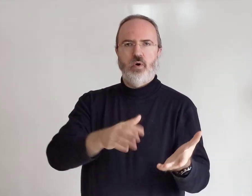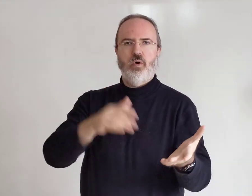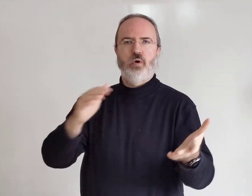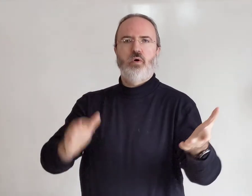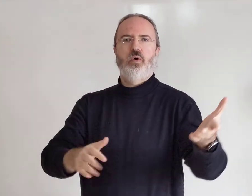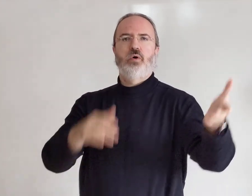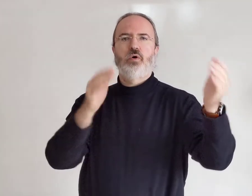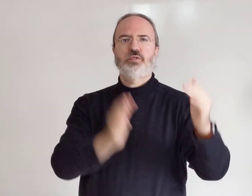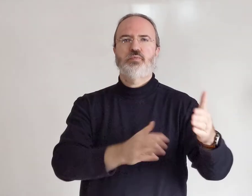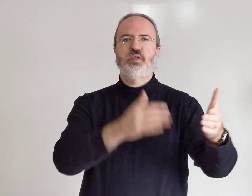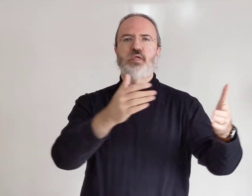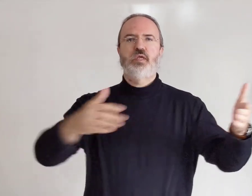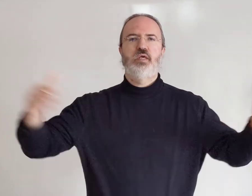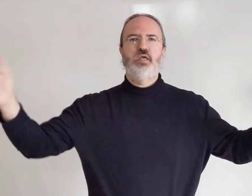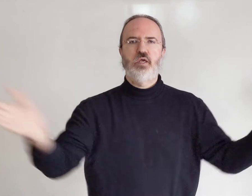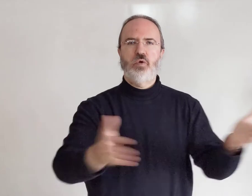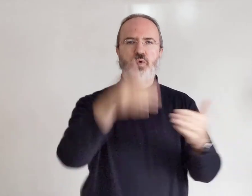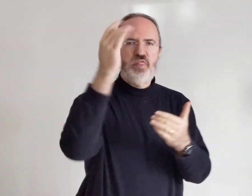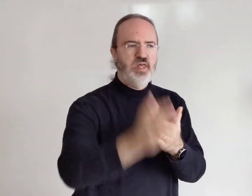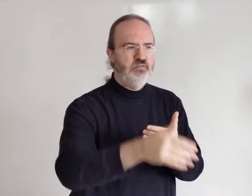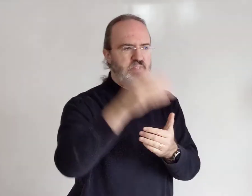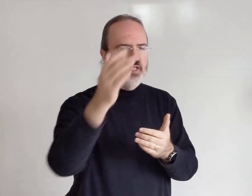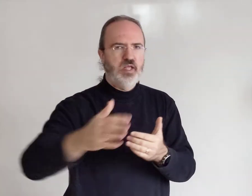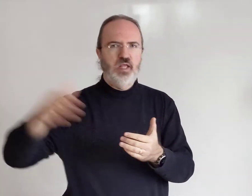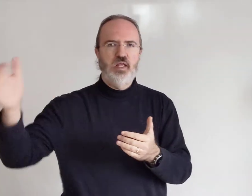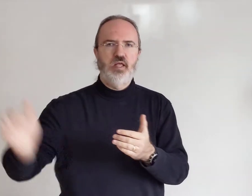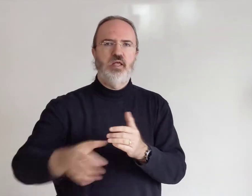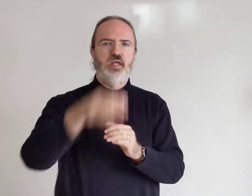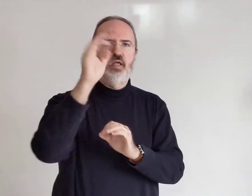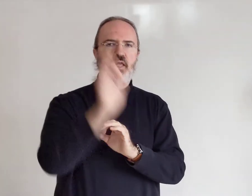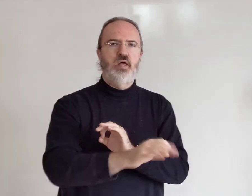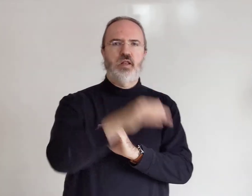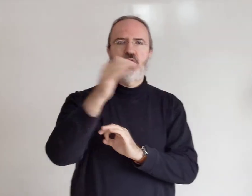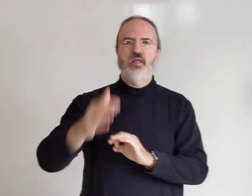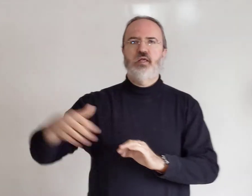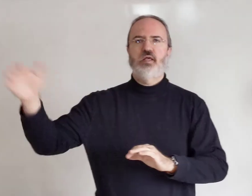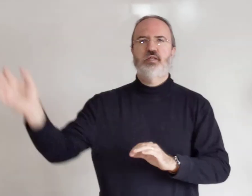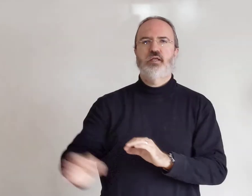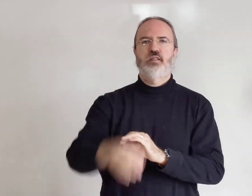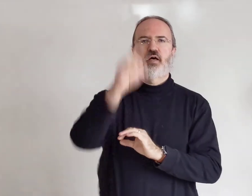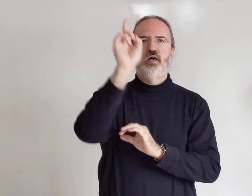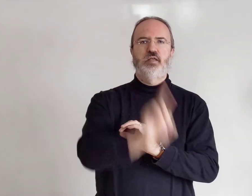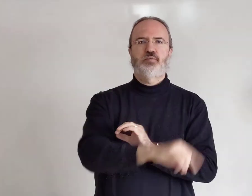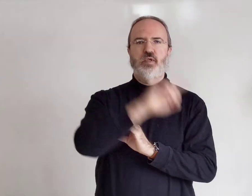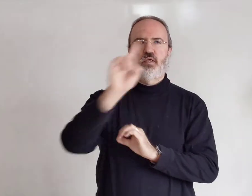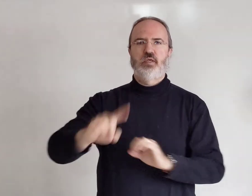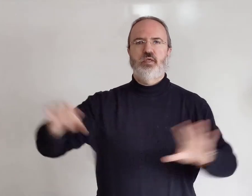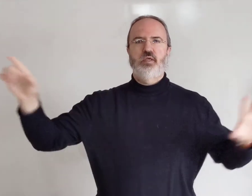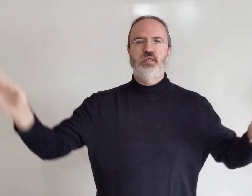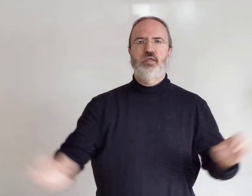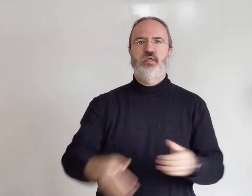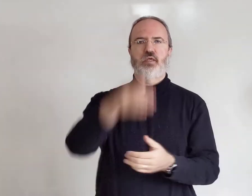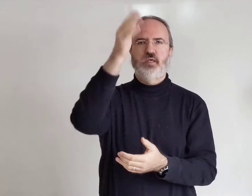me with thy Spirit, Thy Spirit.